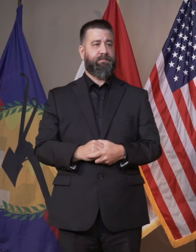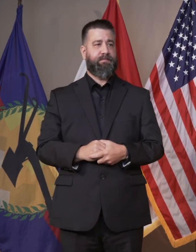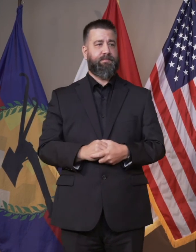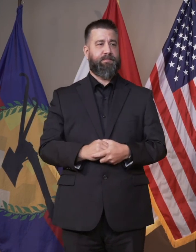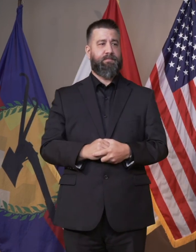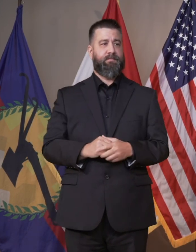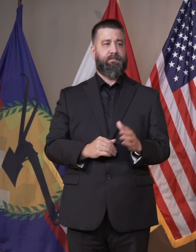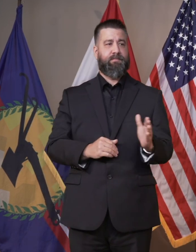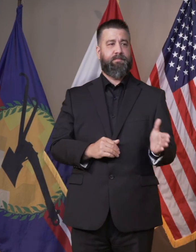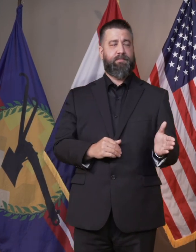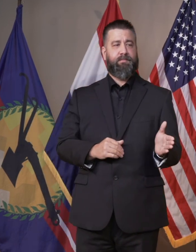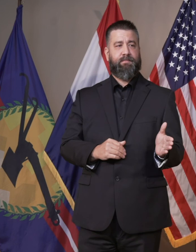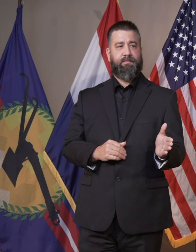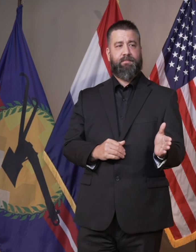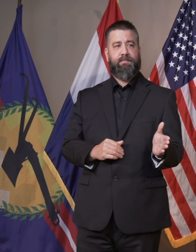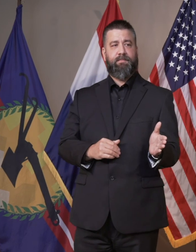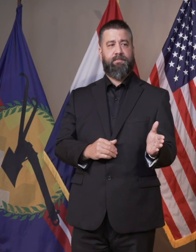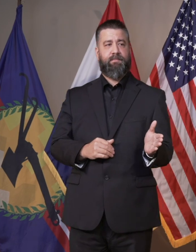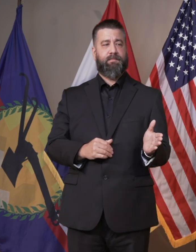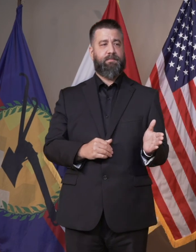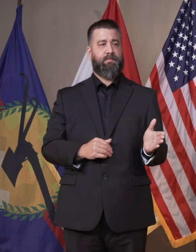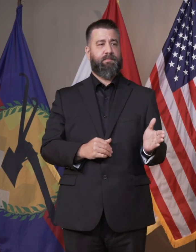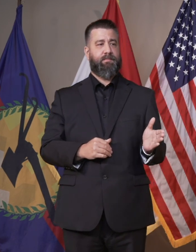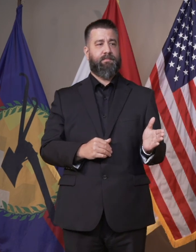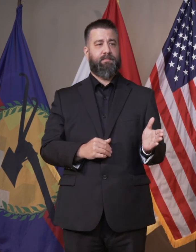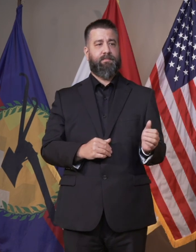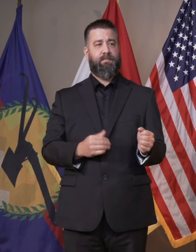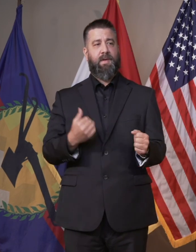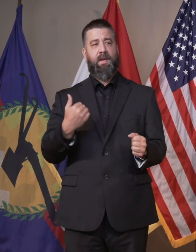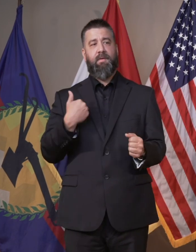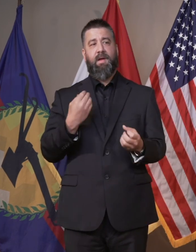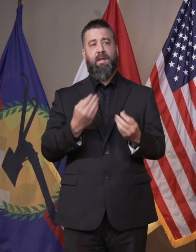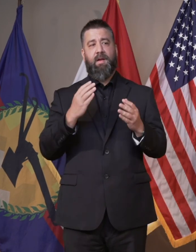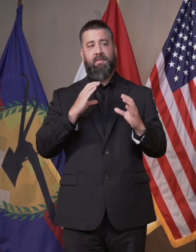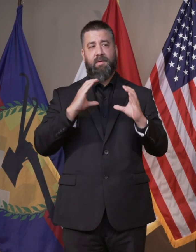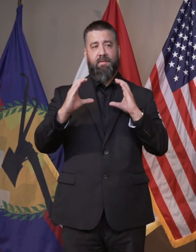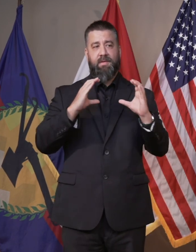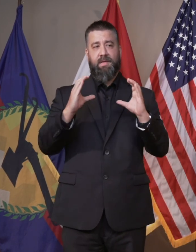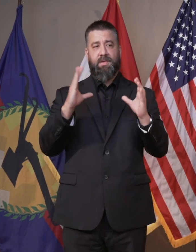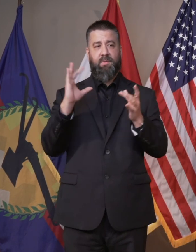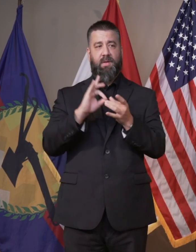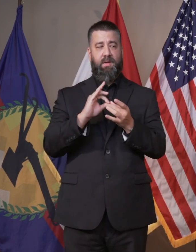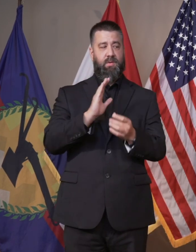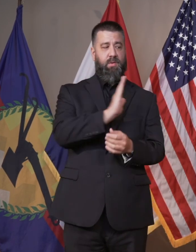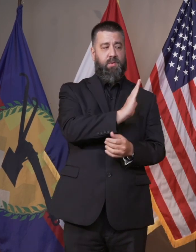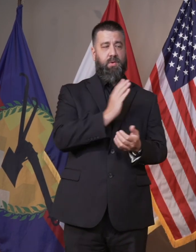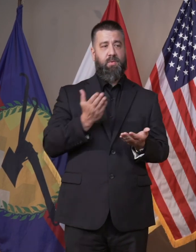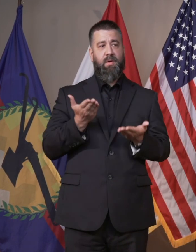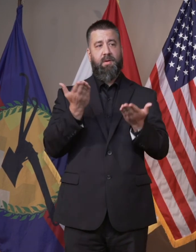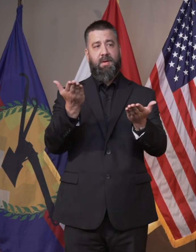Have you had a lot of inquiries or any kind of conversations